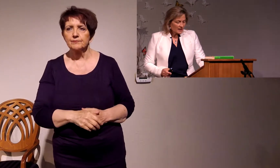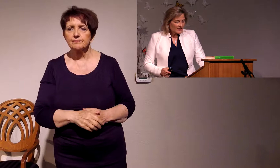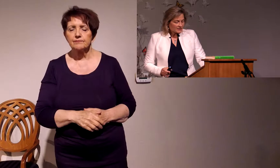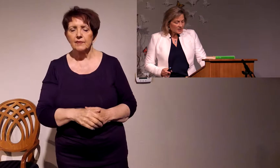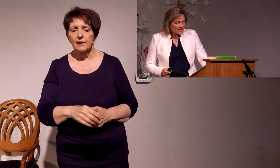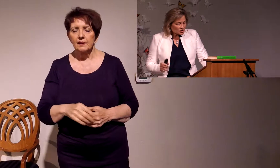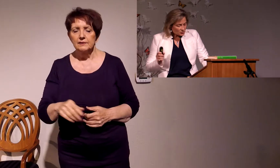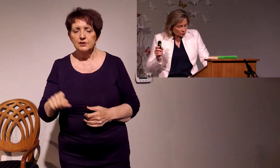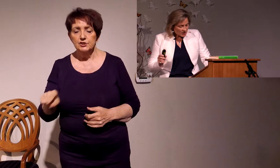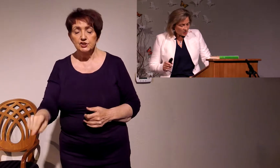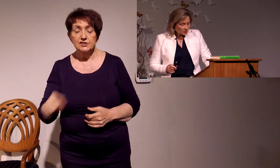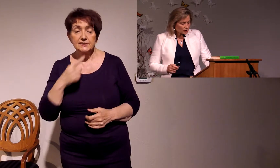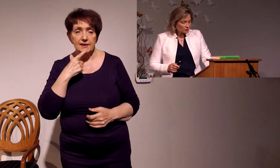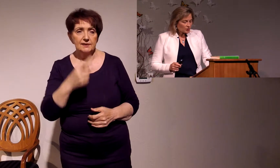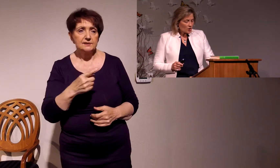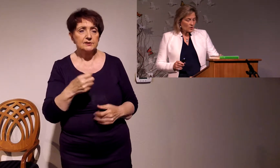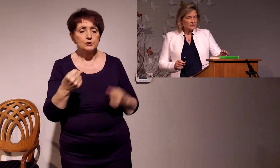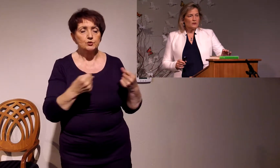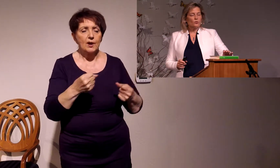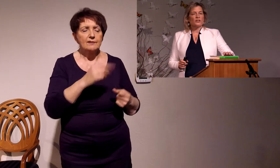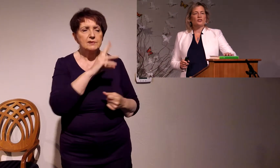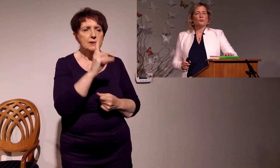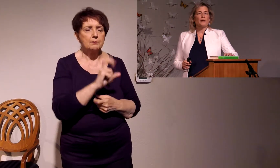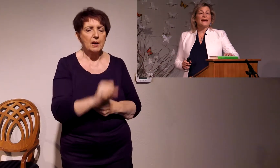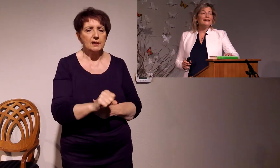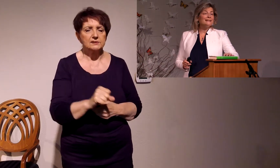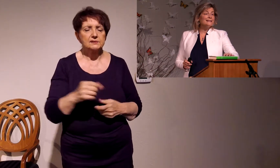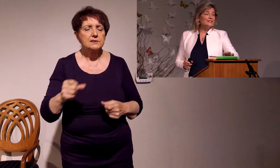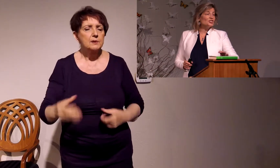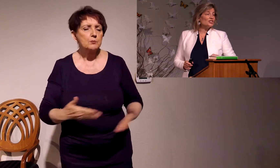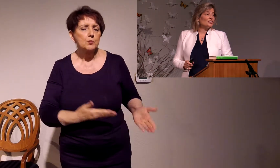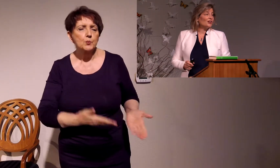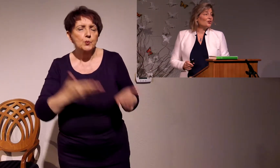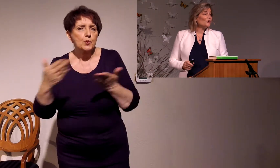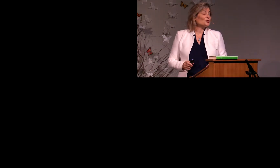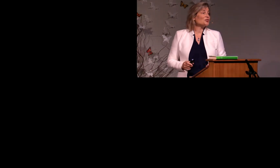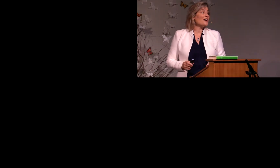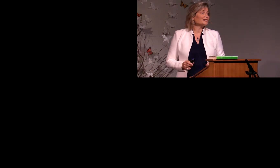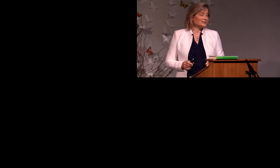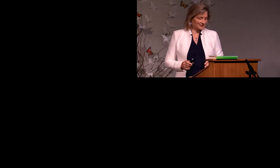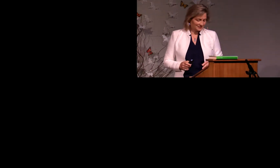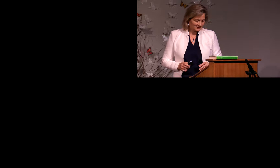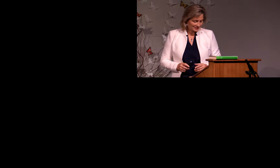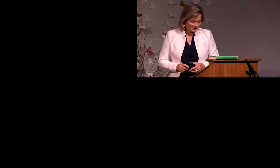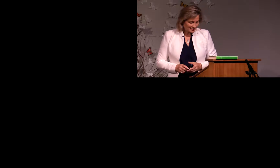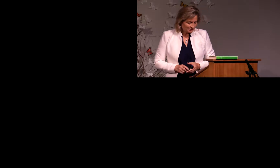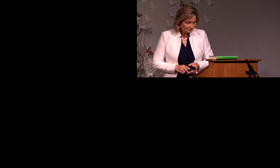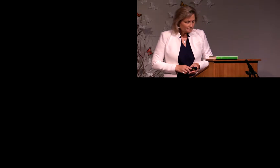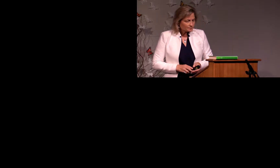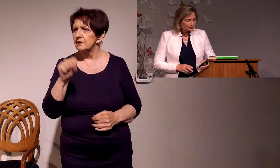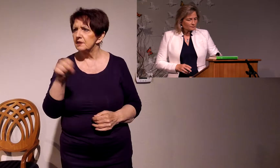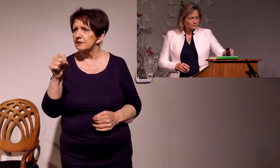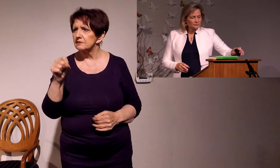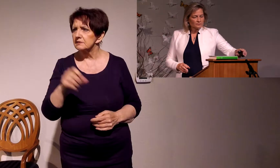says. It takes you where you're going, whether you're paying attention or not.